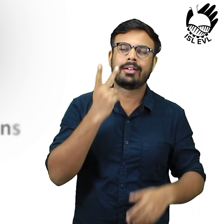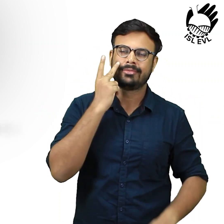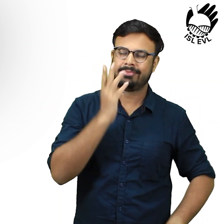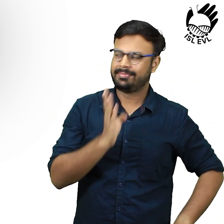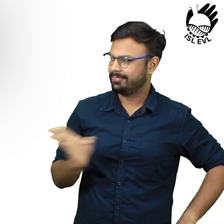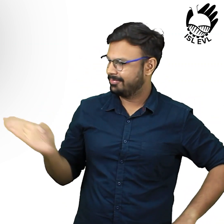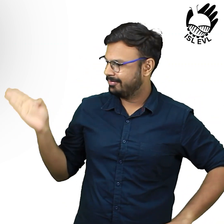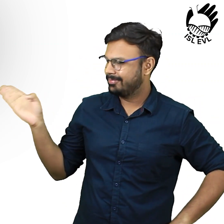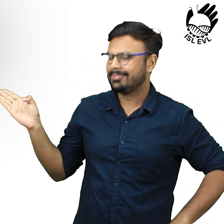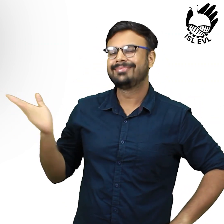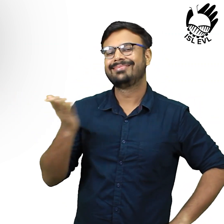making a saturated solution.